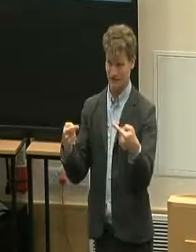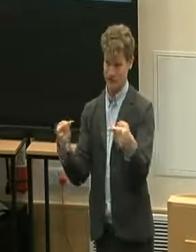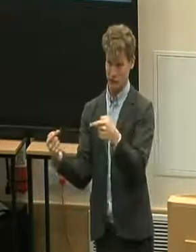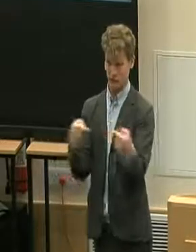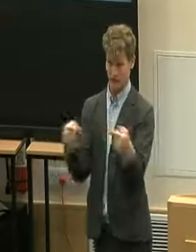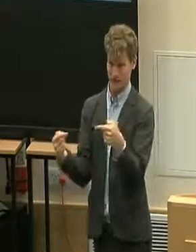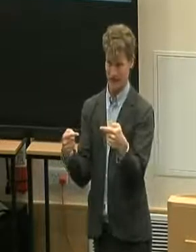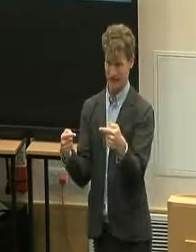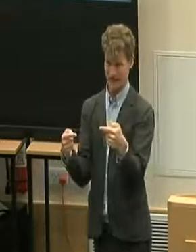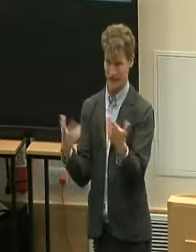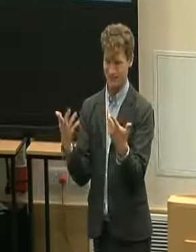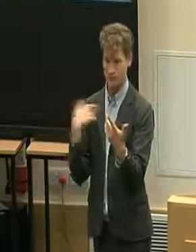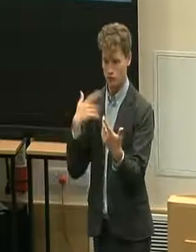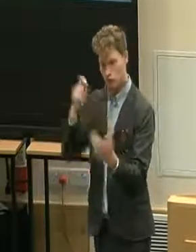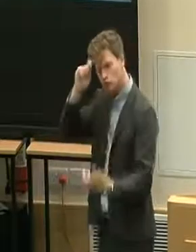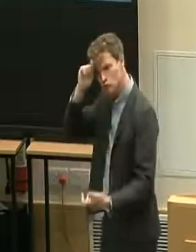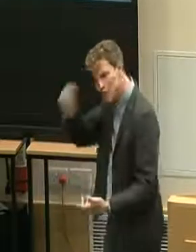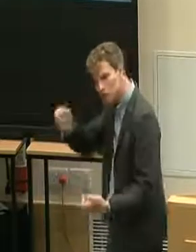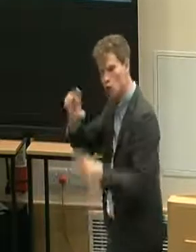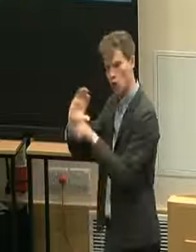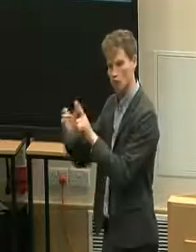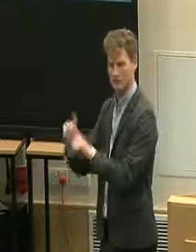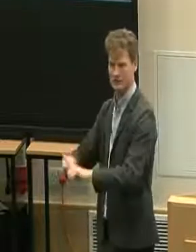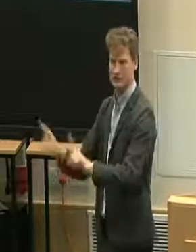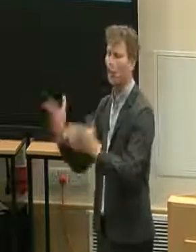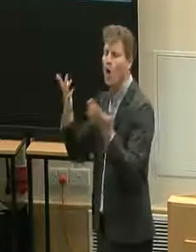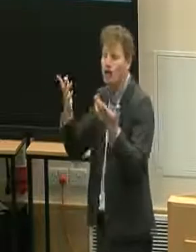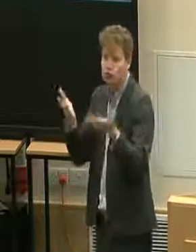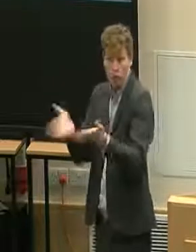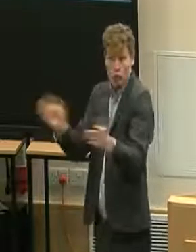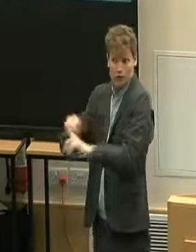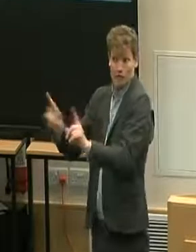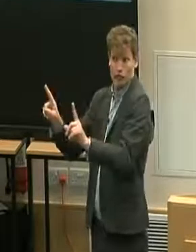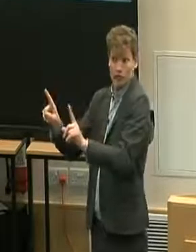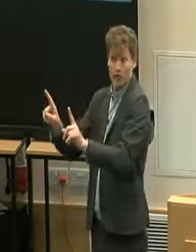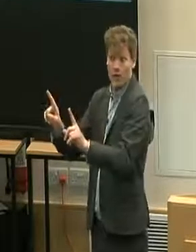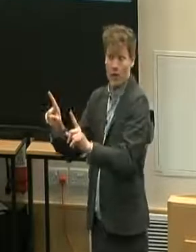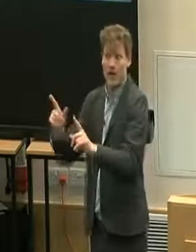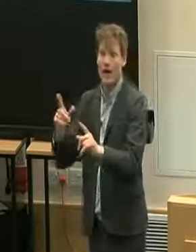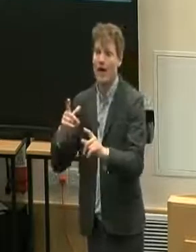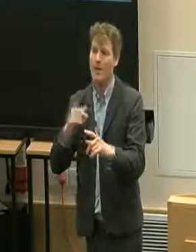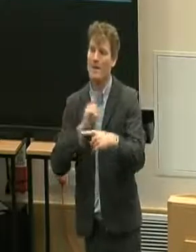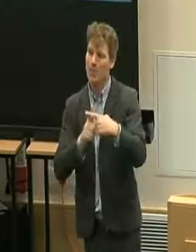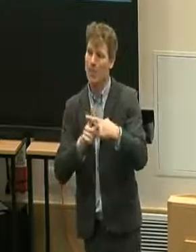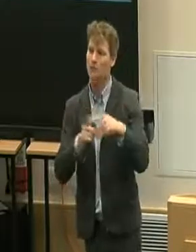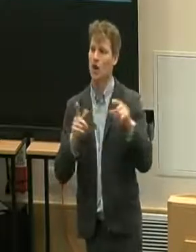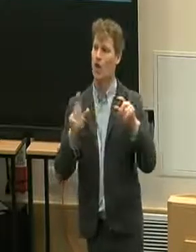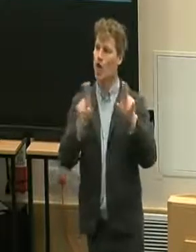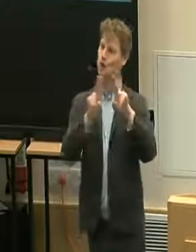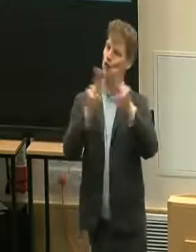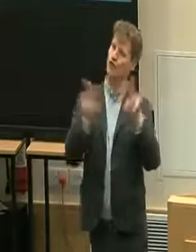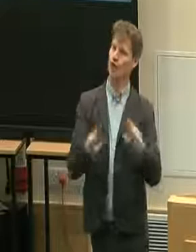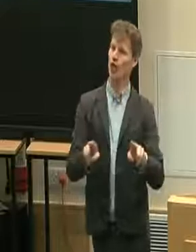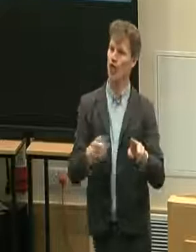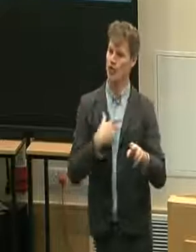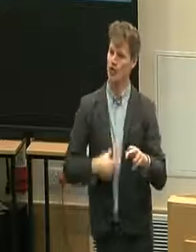respecting cultural differences or respecting differences in general and being universal about human rights. The bottom line is